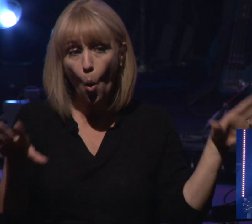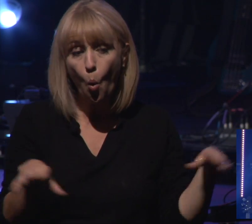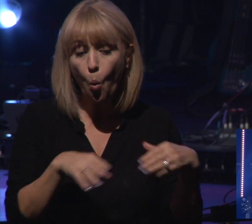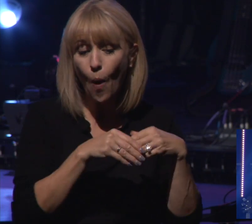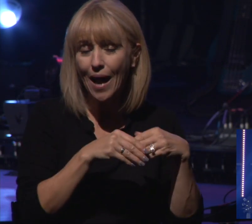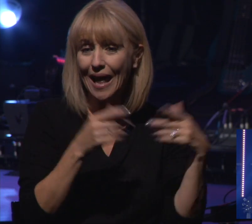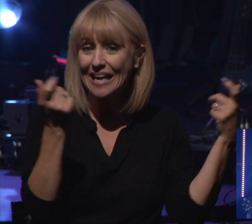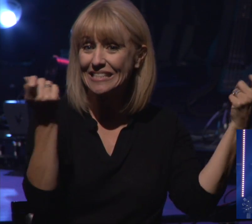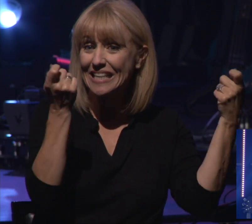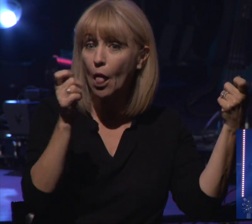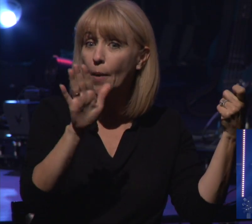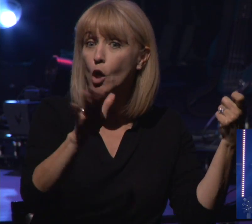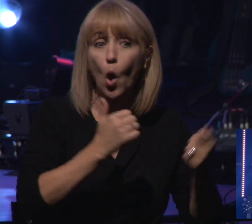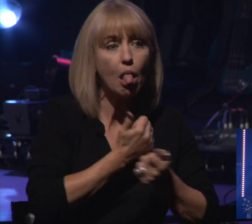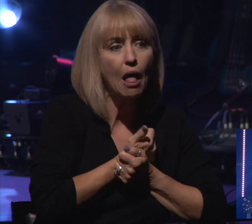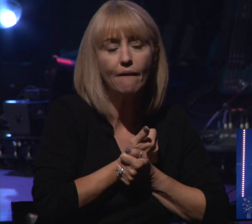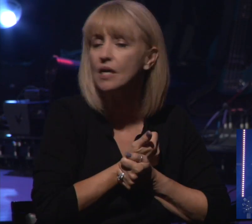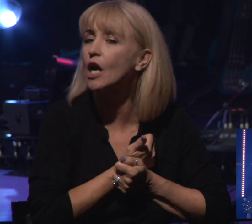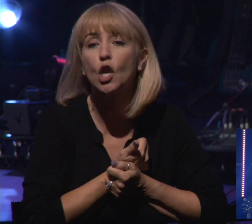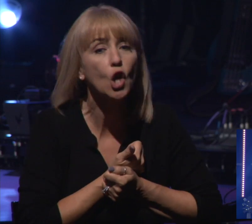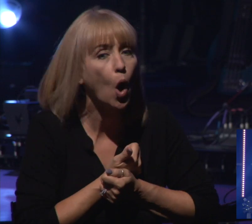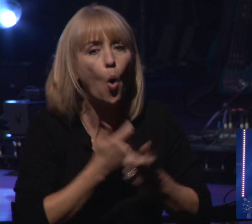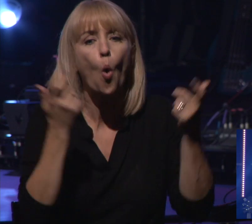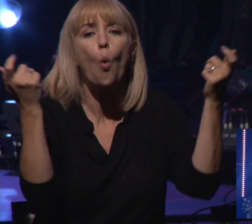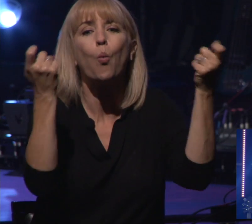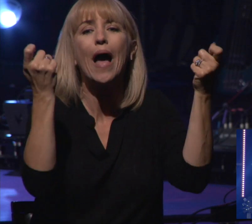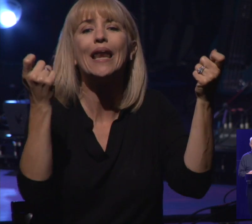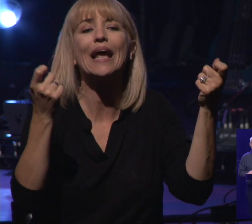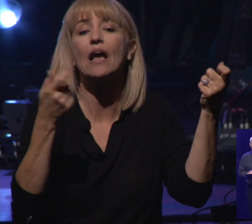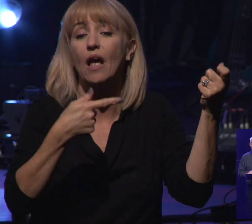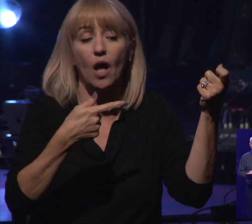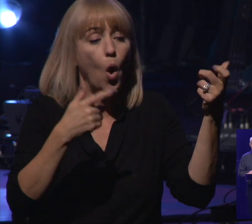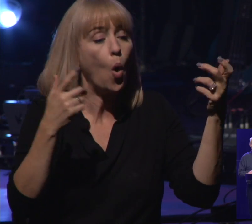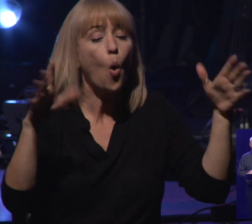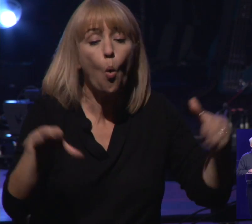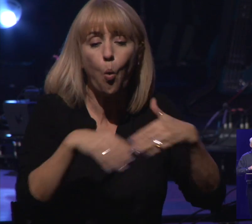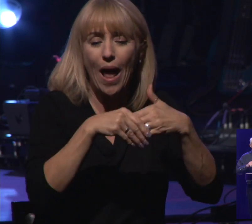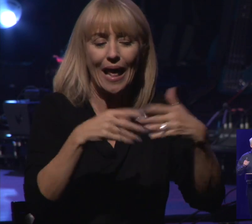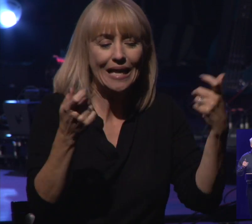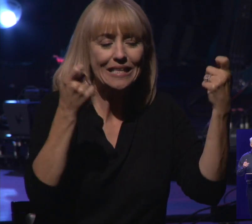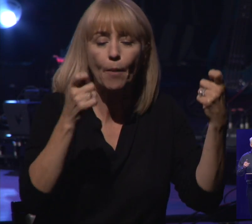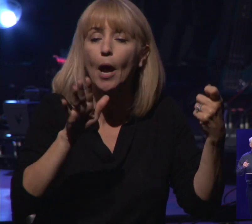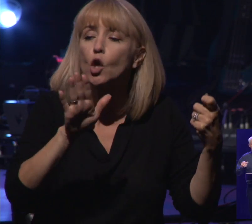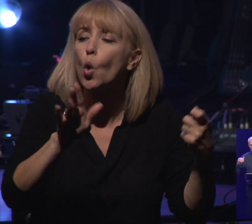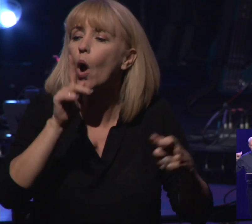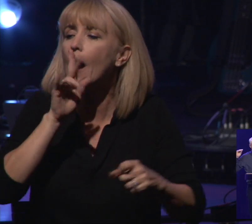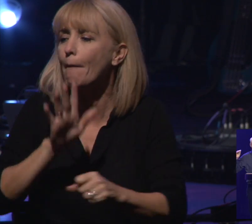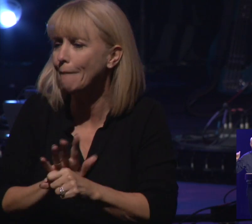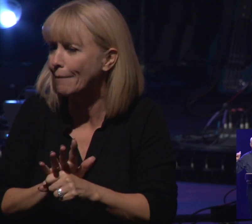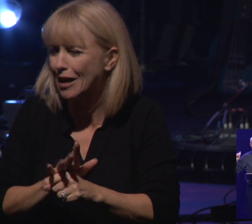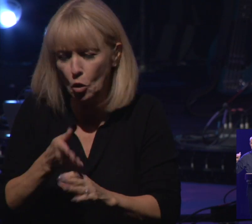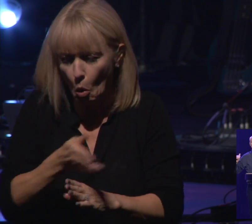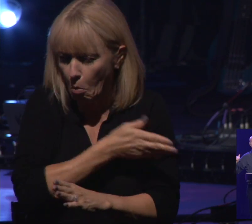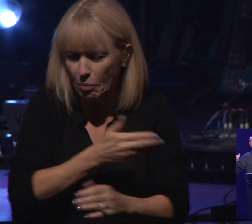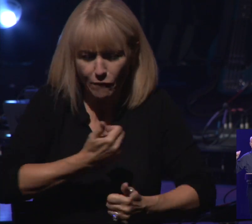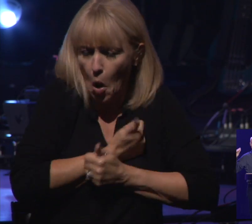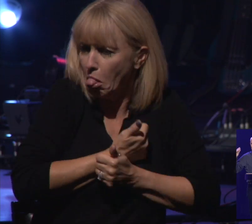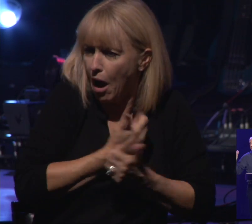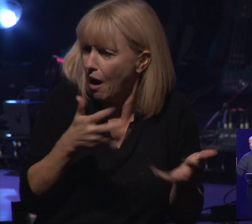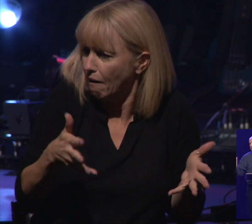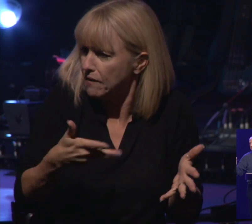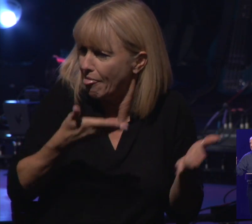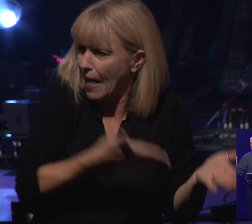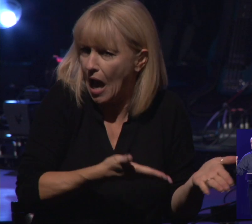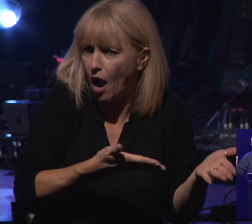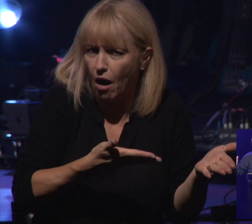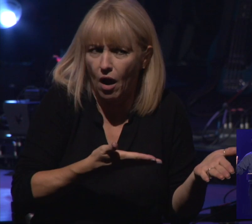a celebration of love. It's a celebration of commitment. Weddings are not about the love. Love is there, of course. There's lots of